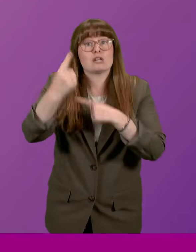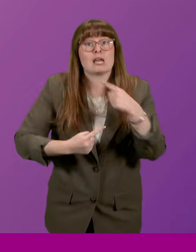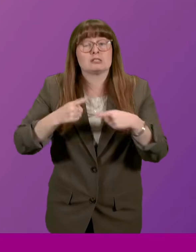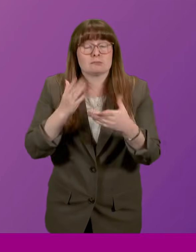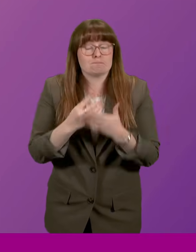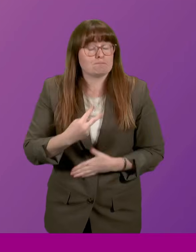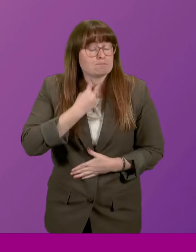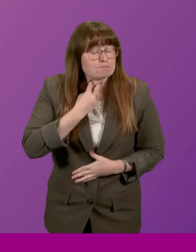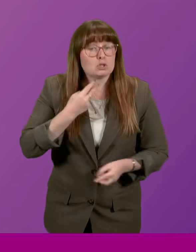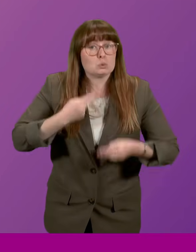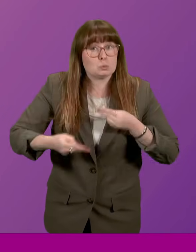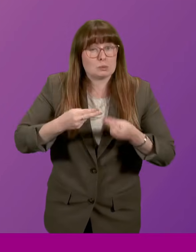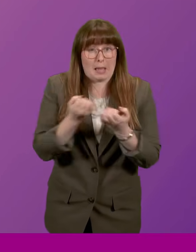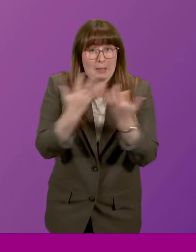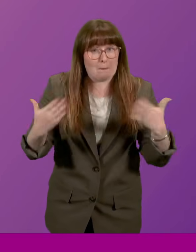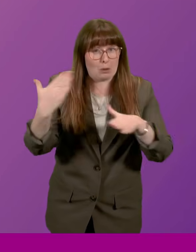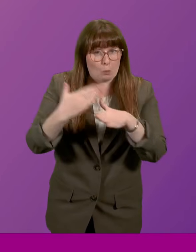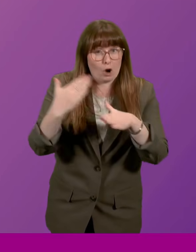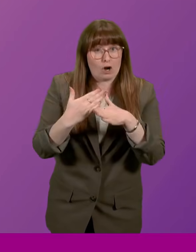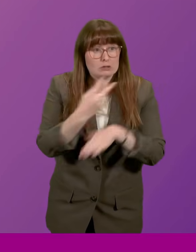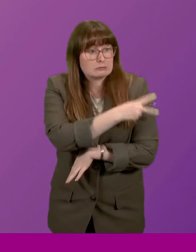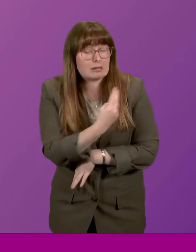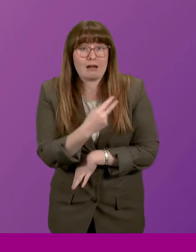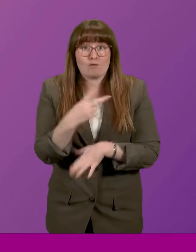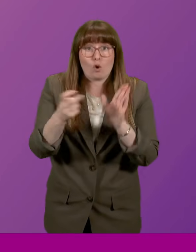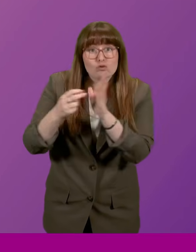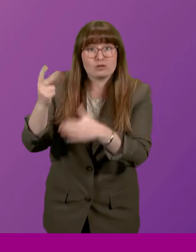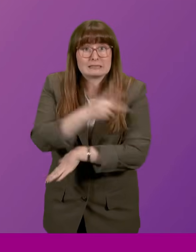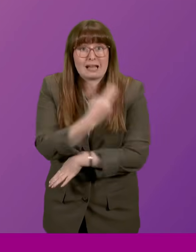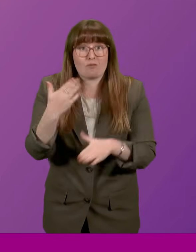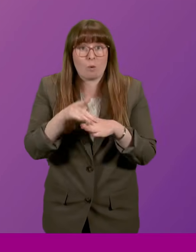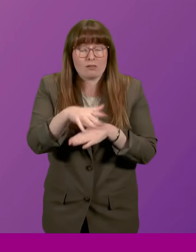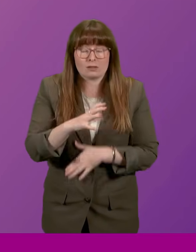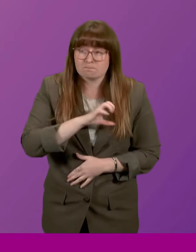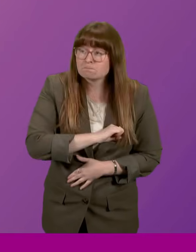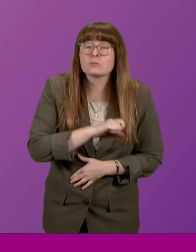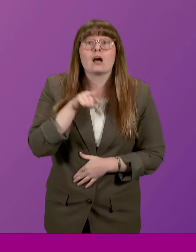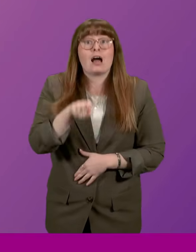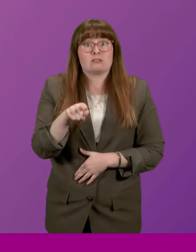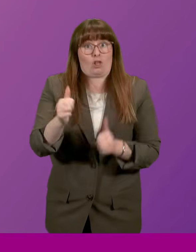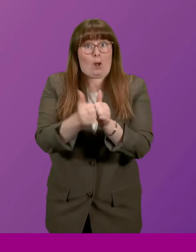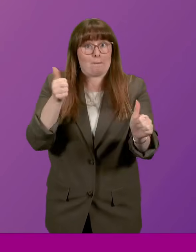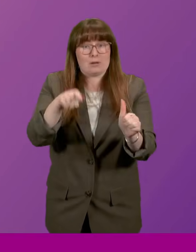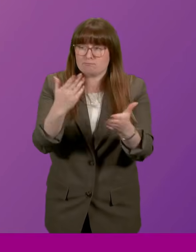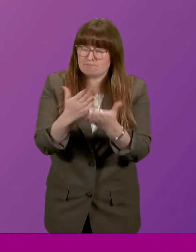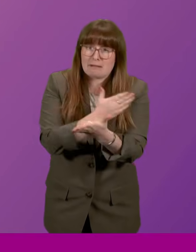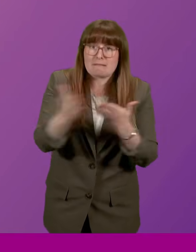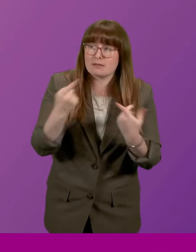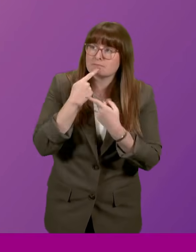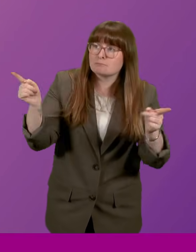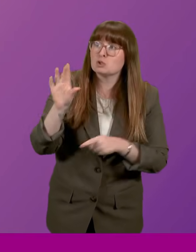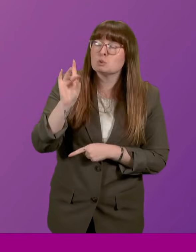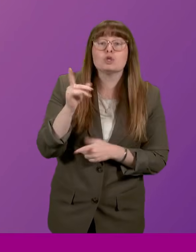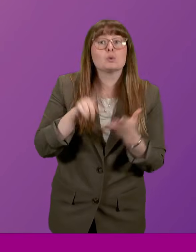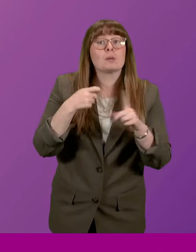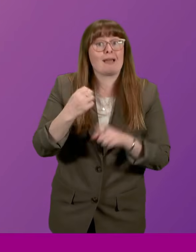devastating news to the hundreds of workers and contractors at the site. And ExxonMobil were very clear on Tuesday that the UK Labour